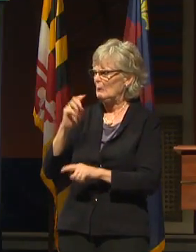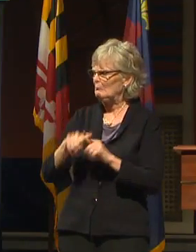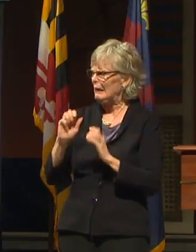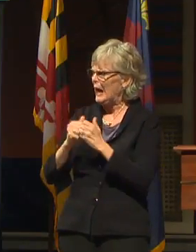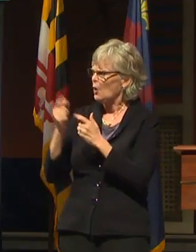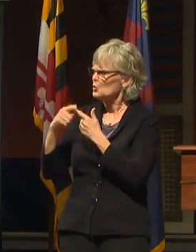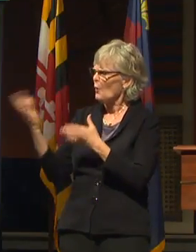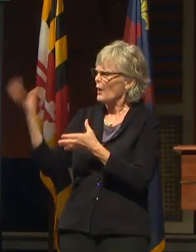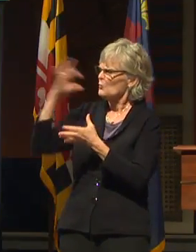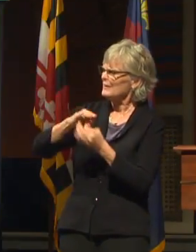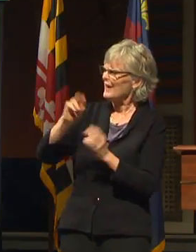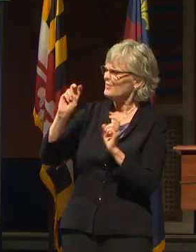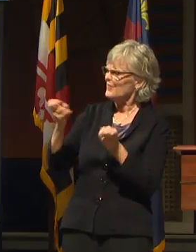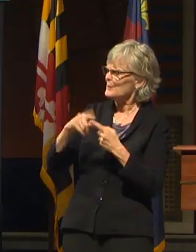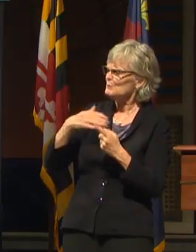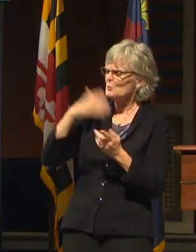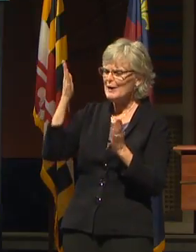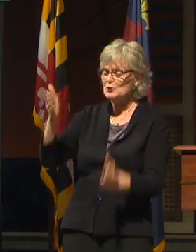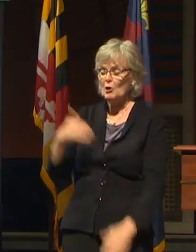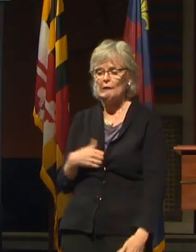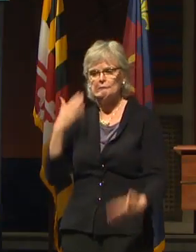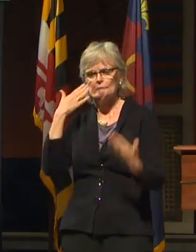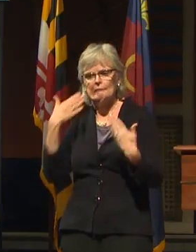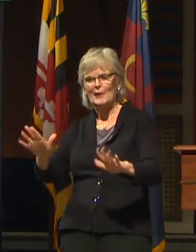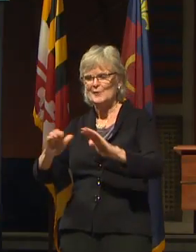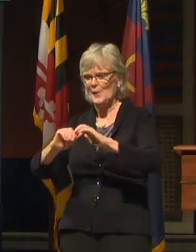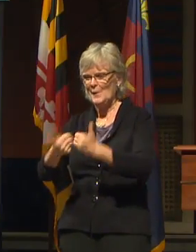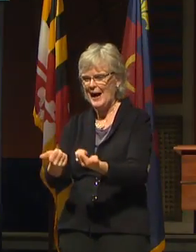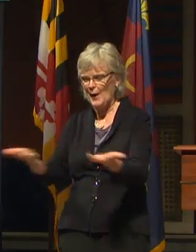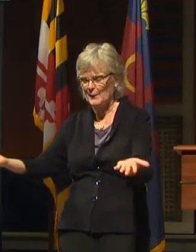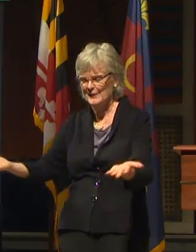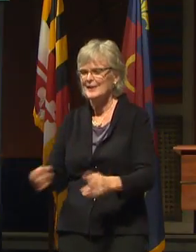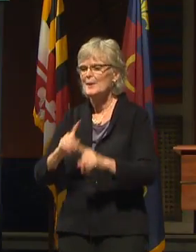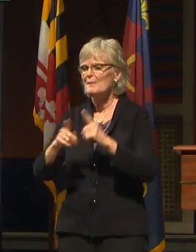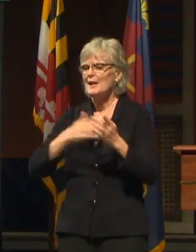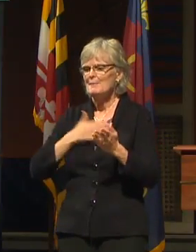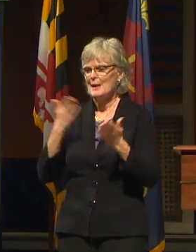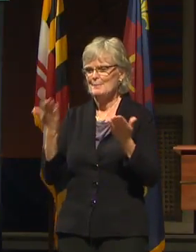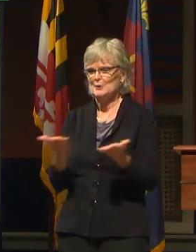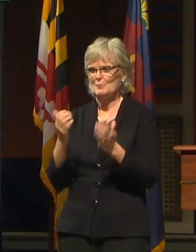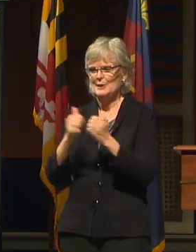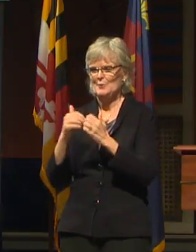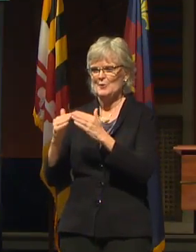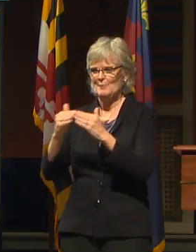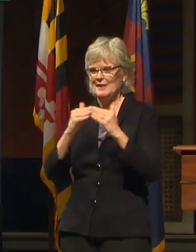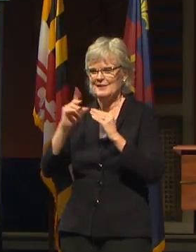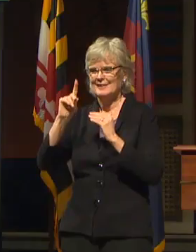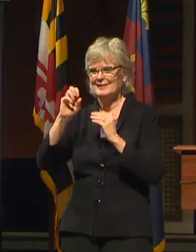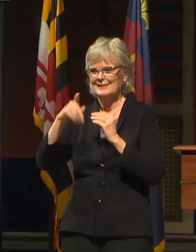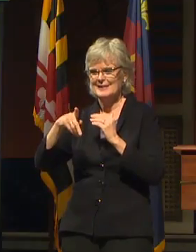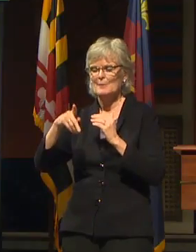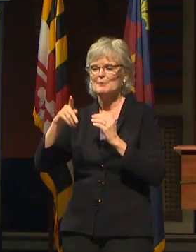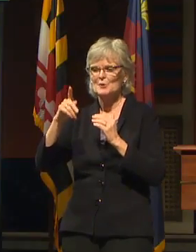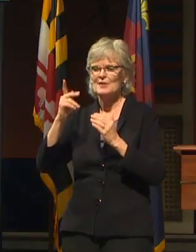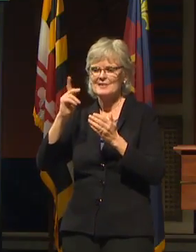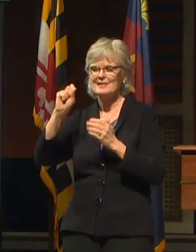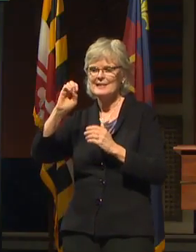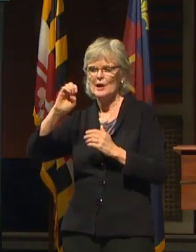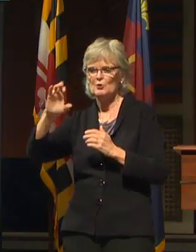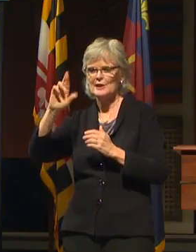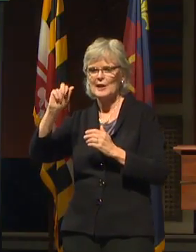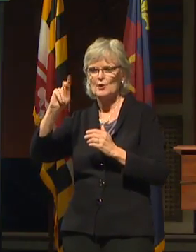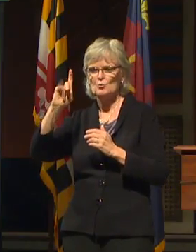sorry. I thought I was supposed to stay on that theme. But I am glad to be here with my colleague, Deputy Secretary Randy Walters, because